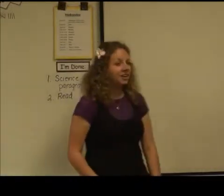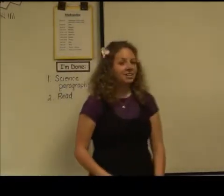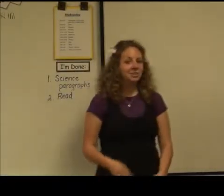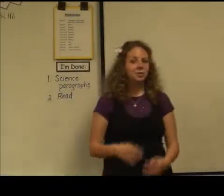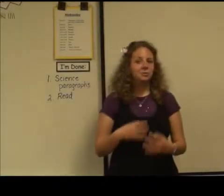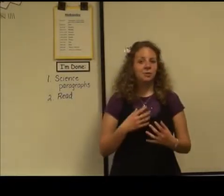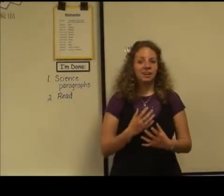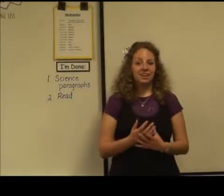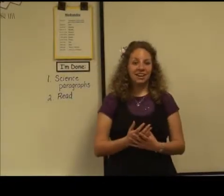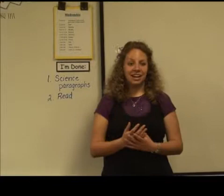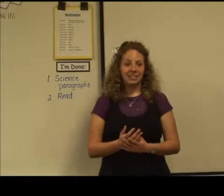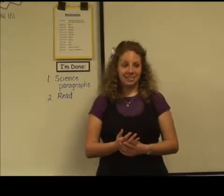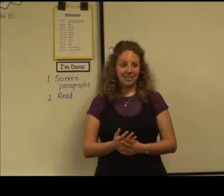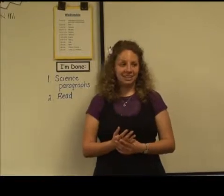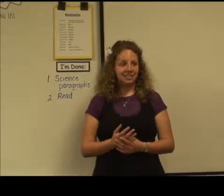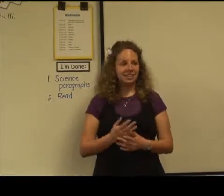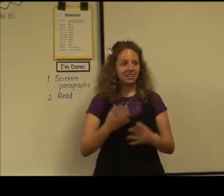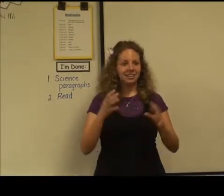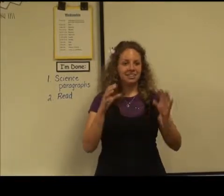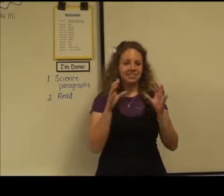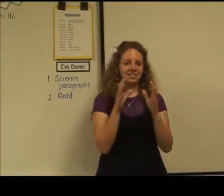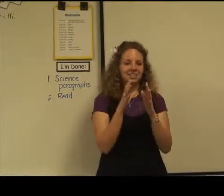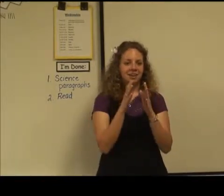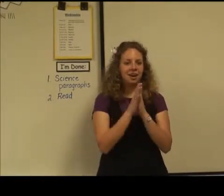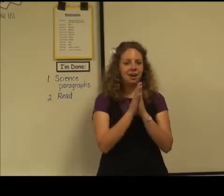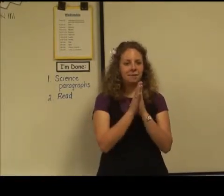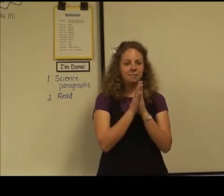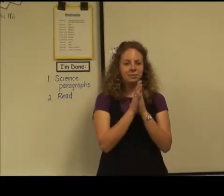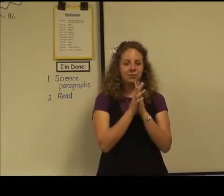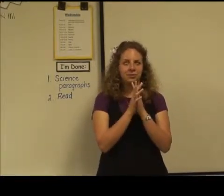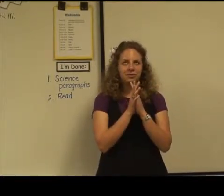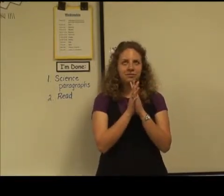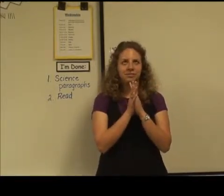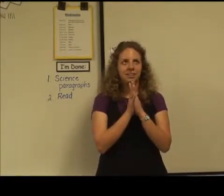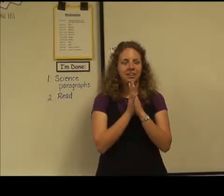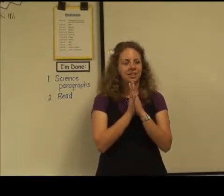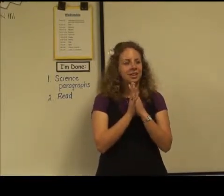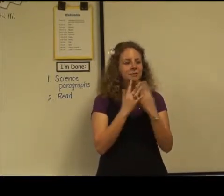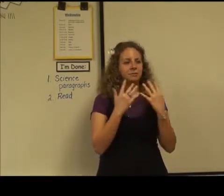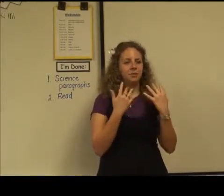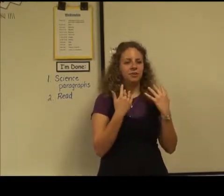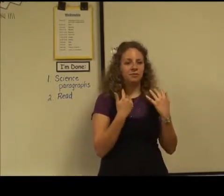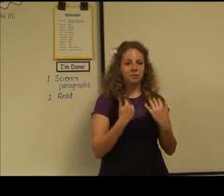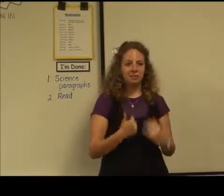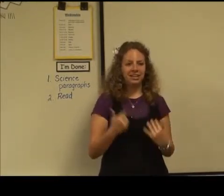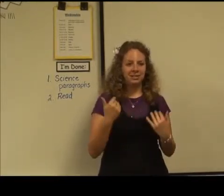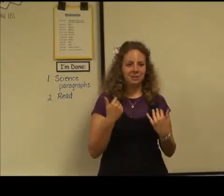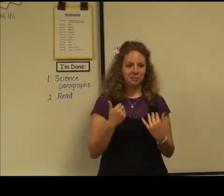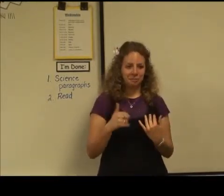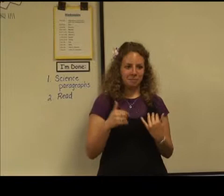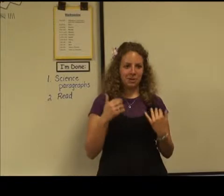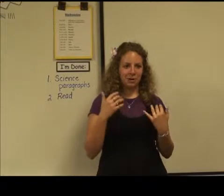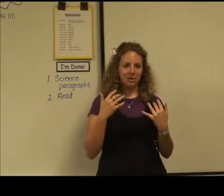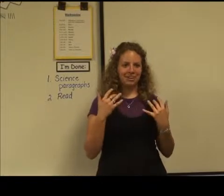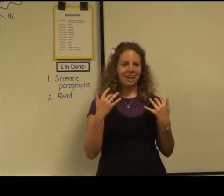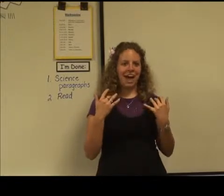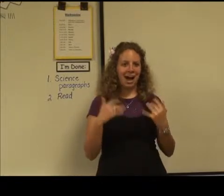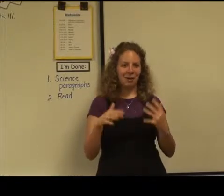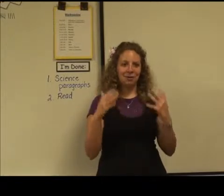Okay, so the way that I did it isn't, it was more for me to remember how it